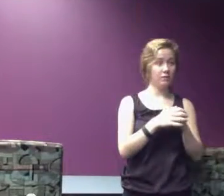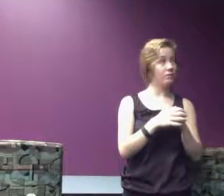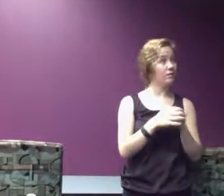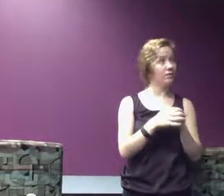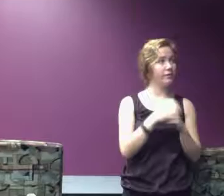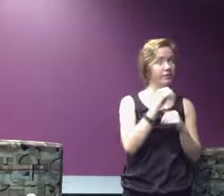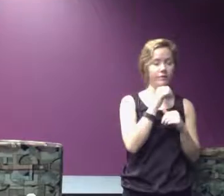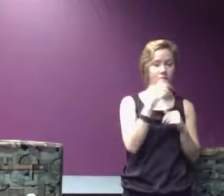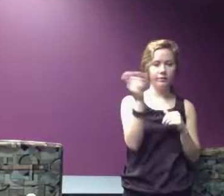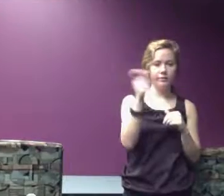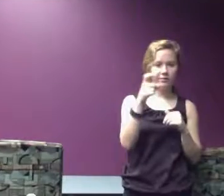4.